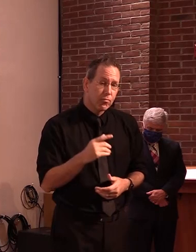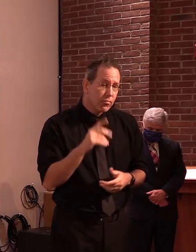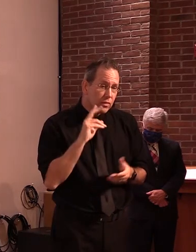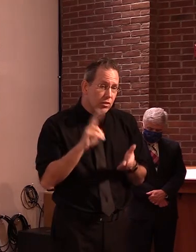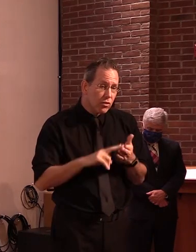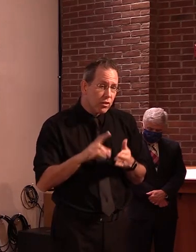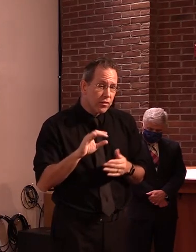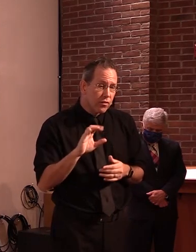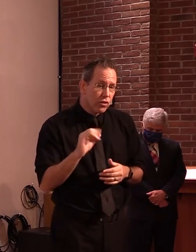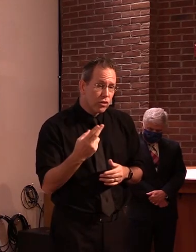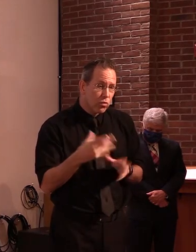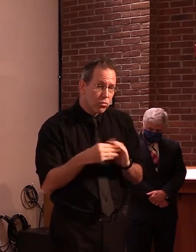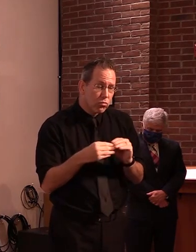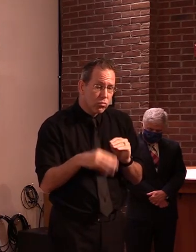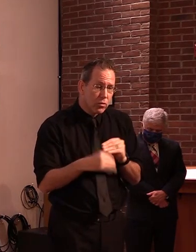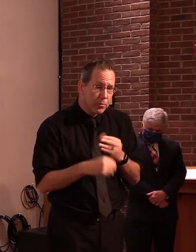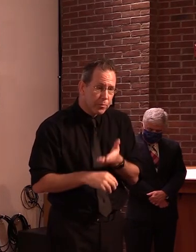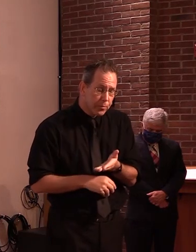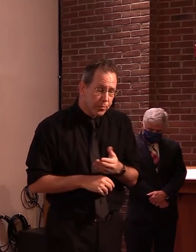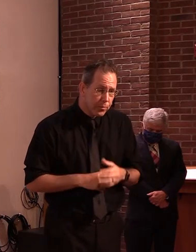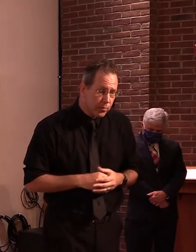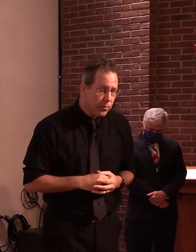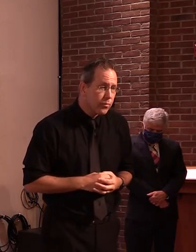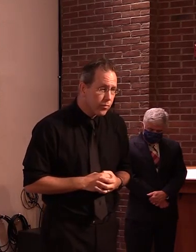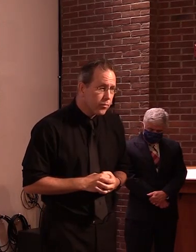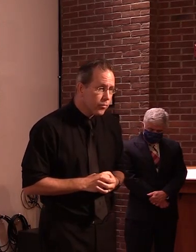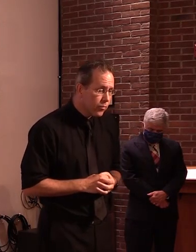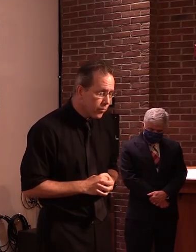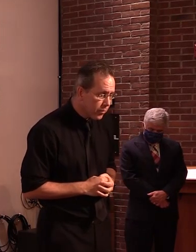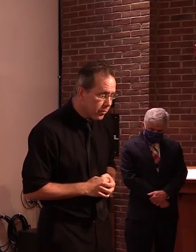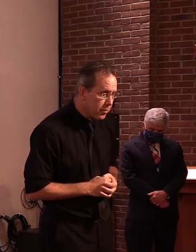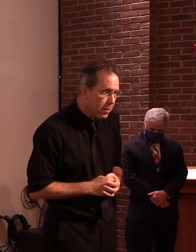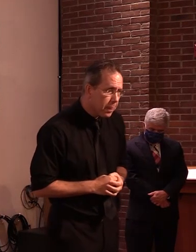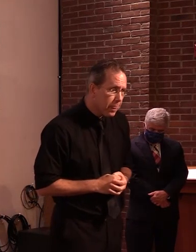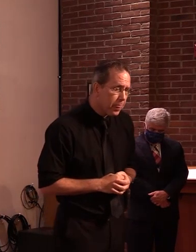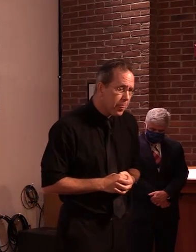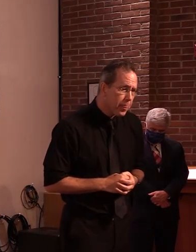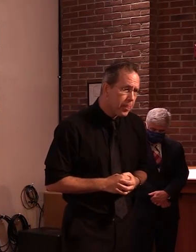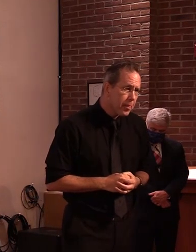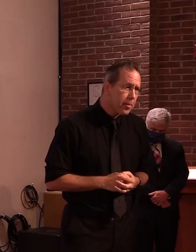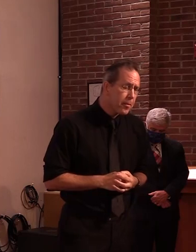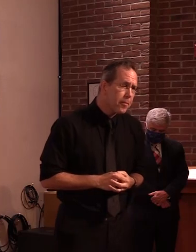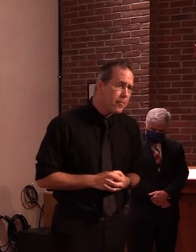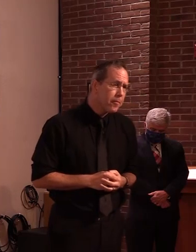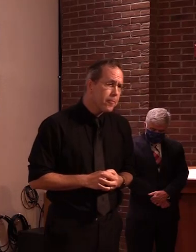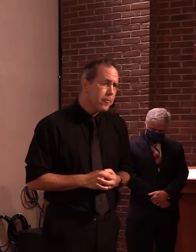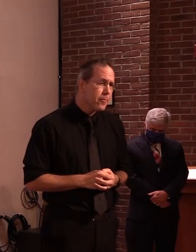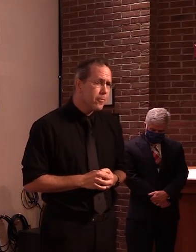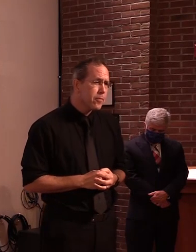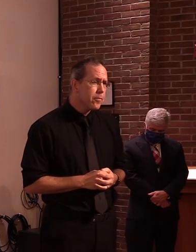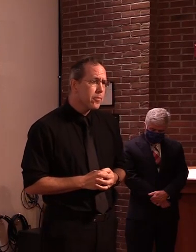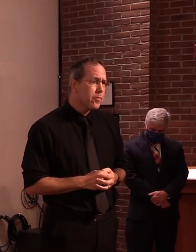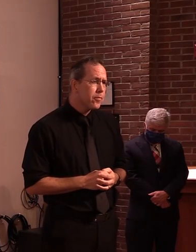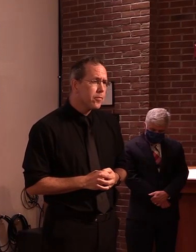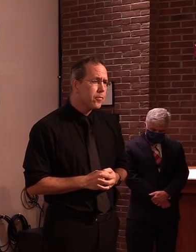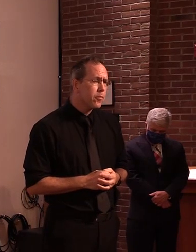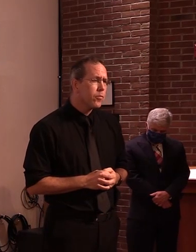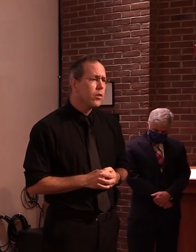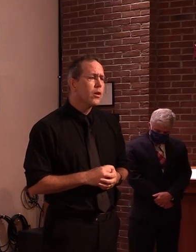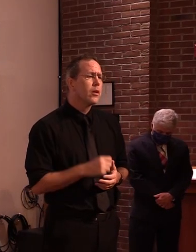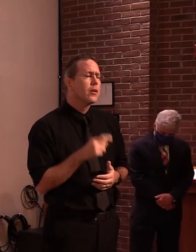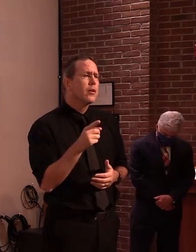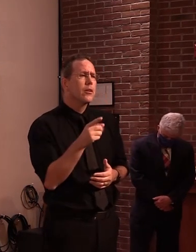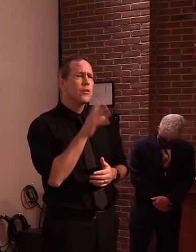Yes, Governor, I would just ask, to Olivia, to your question about assessing student learning, I think that also underscores the